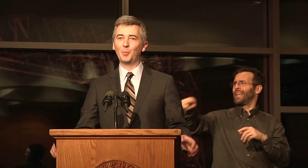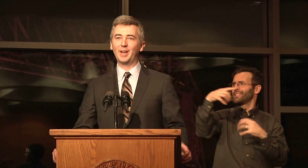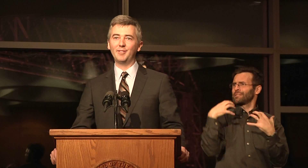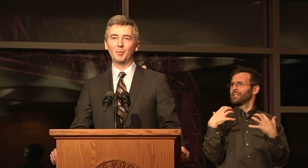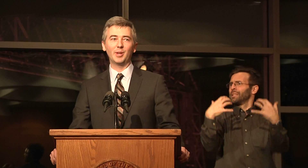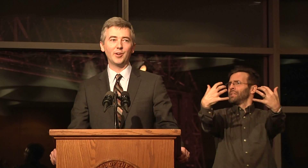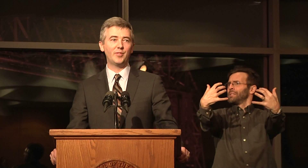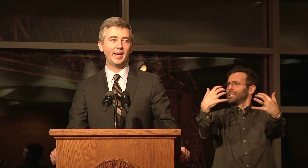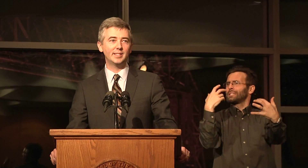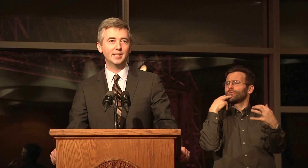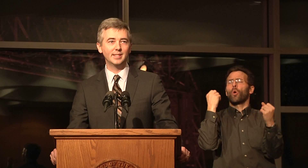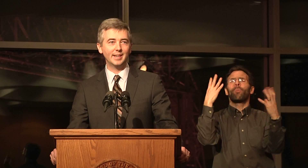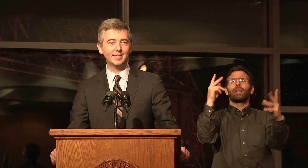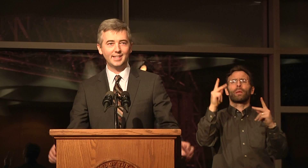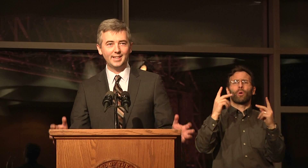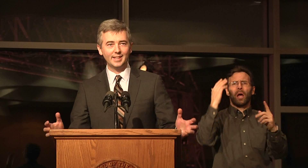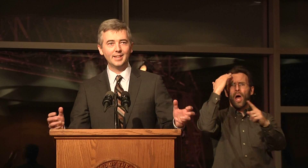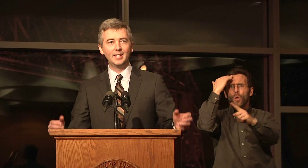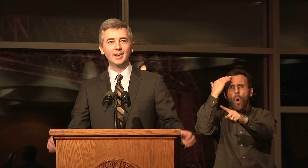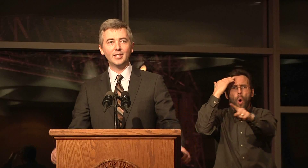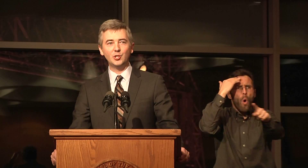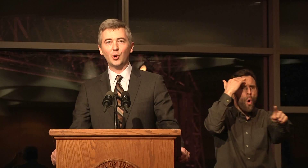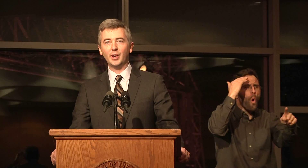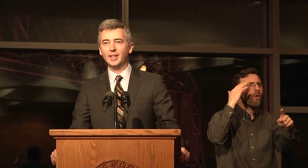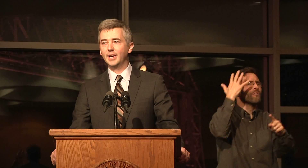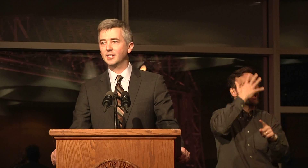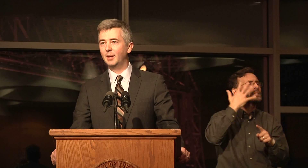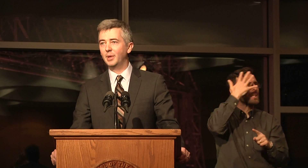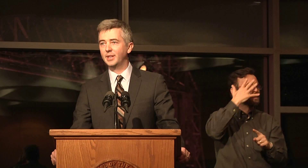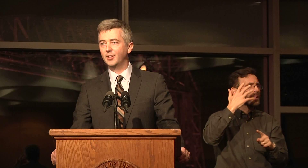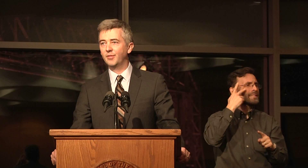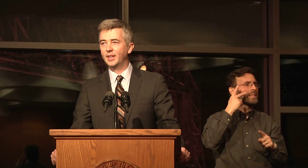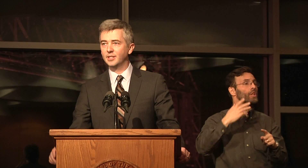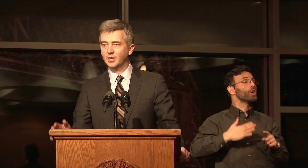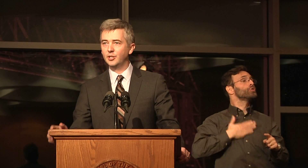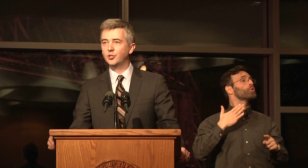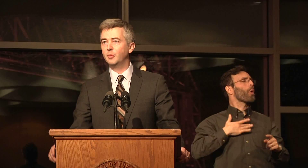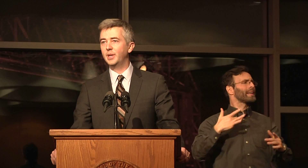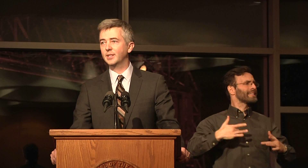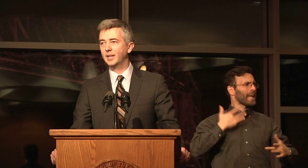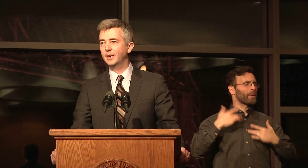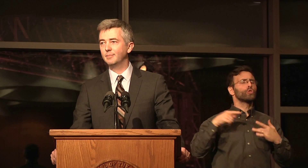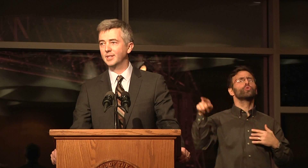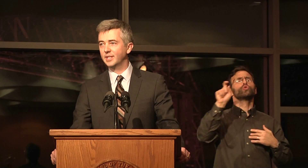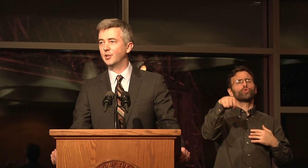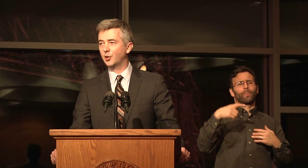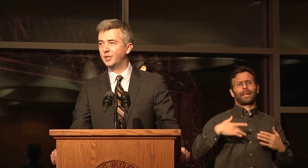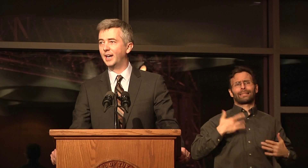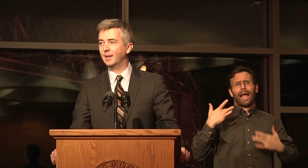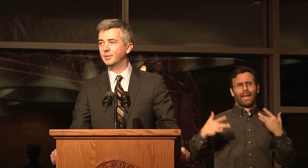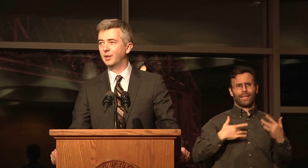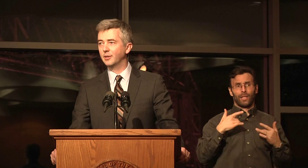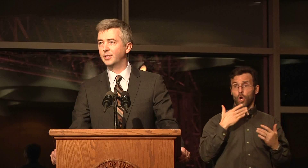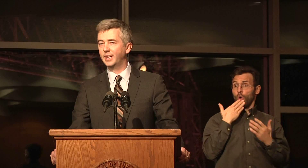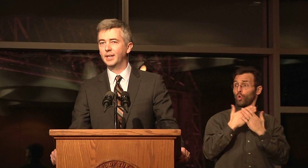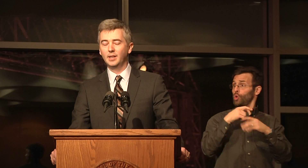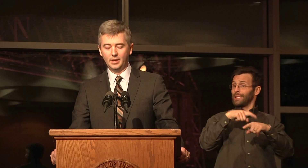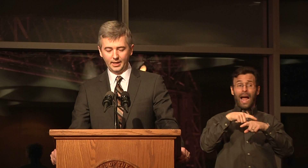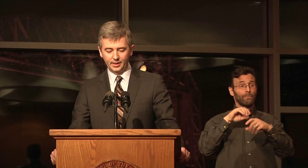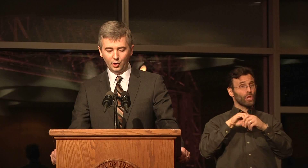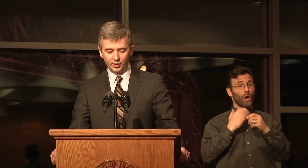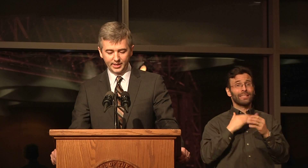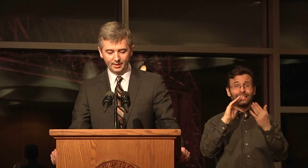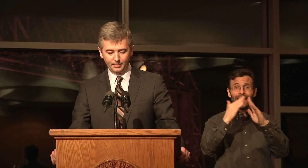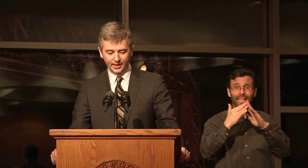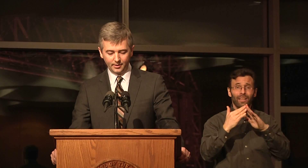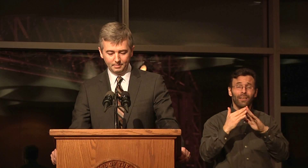see so many familiar faces, and I see the joy and the excitement in your faces, and you should be excited, because these are good times in our city,